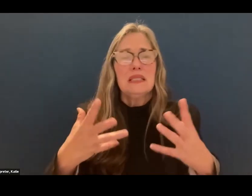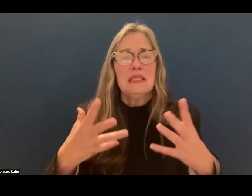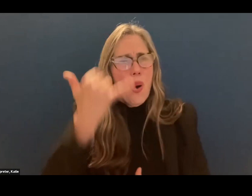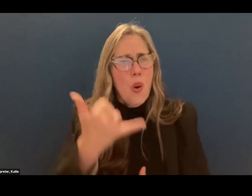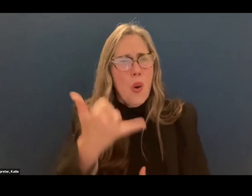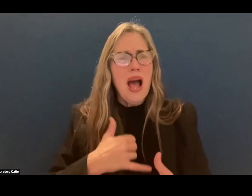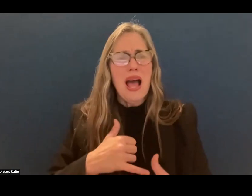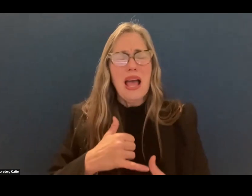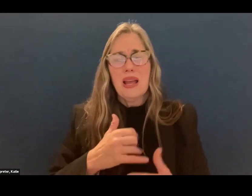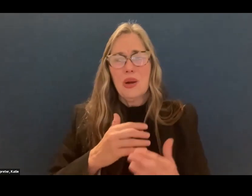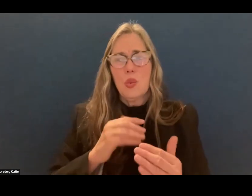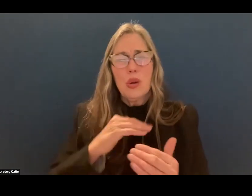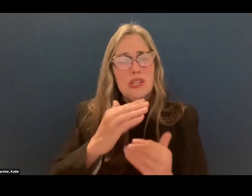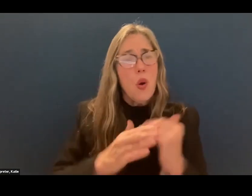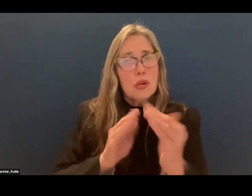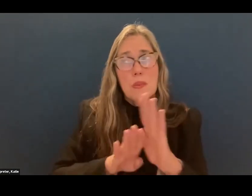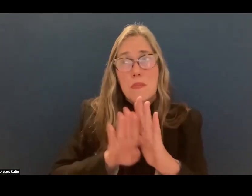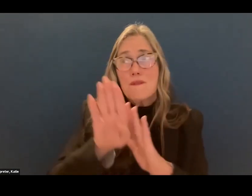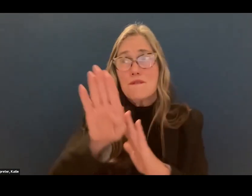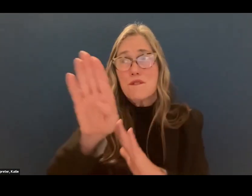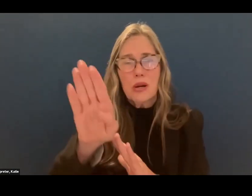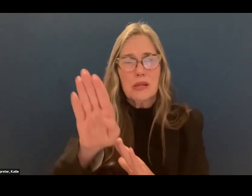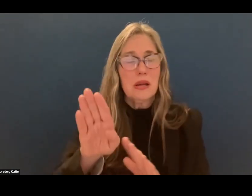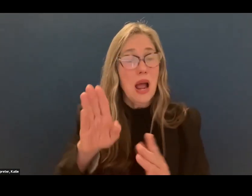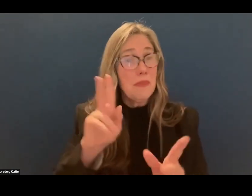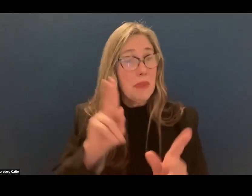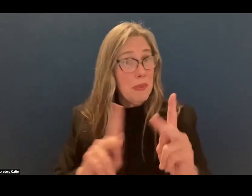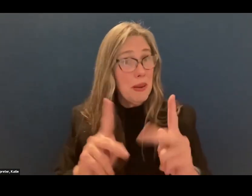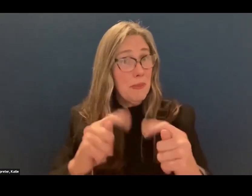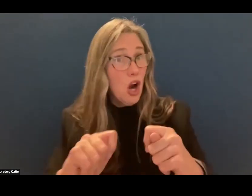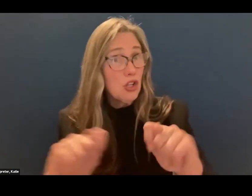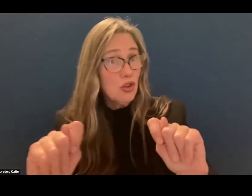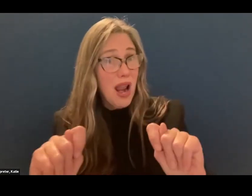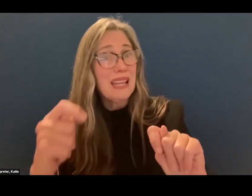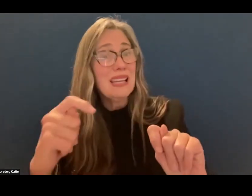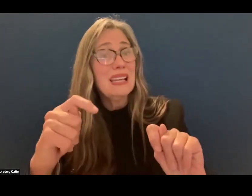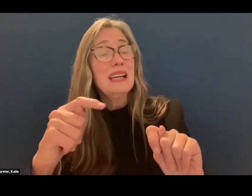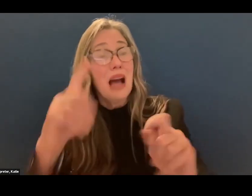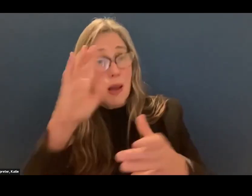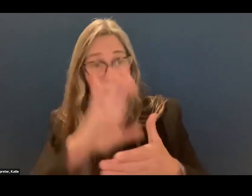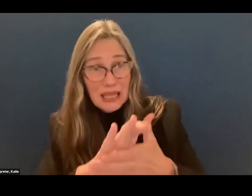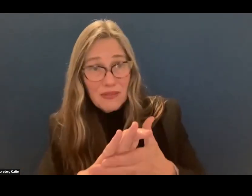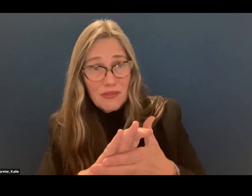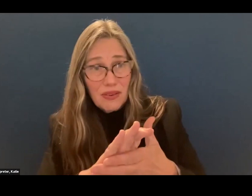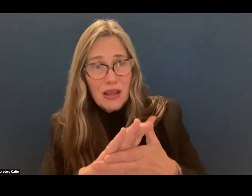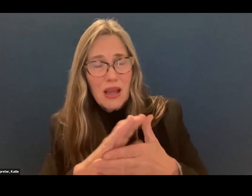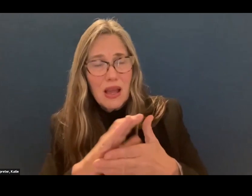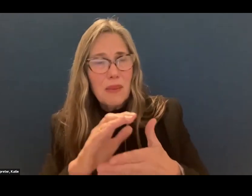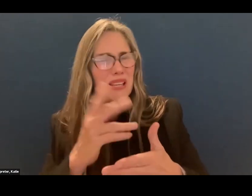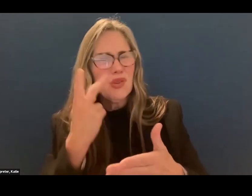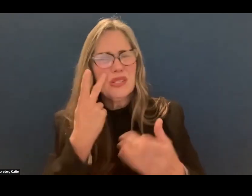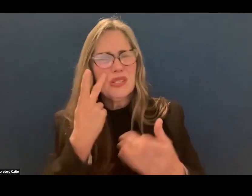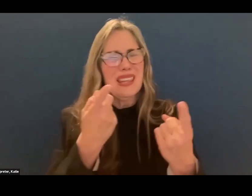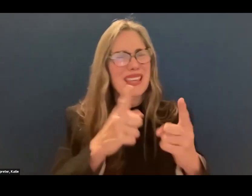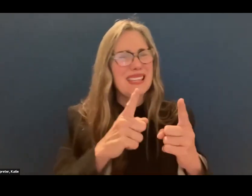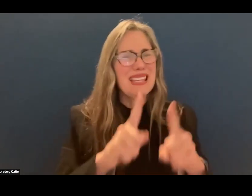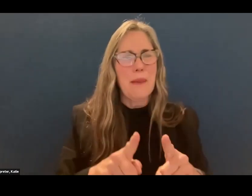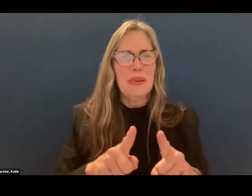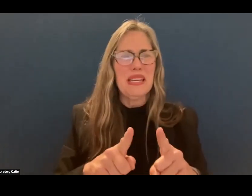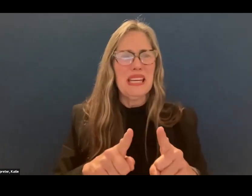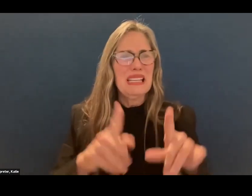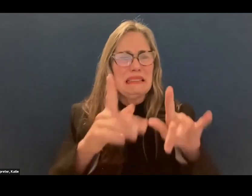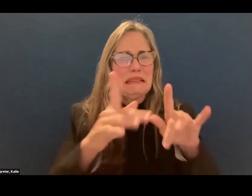moving forward on that. I don't think it's a lack of people not trying, but it's just not visible what things are happening. Because I do hear you